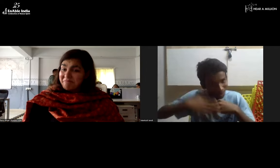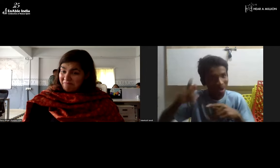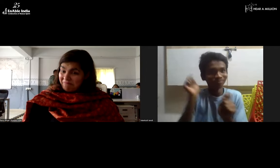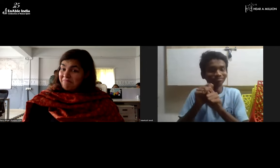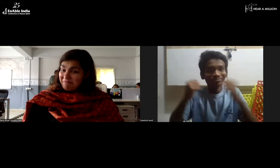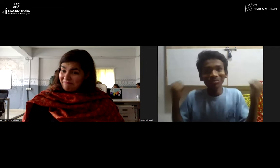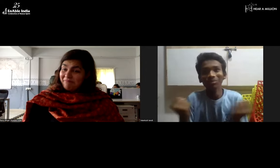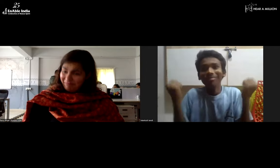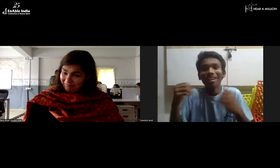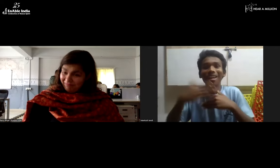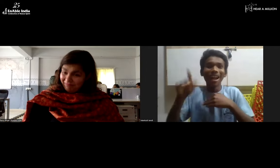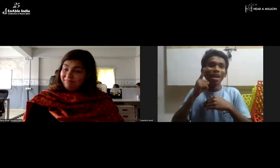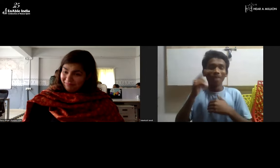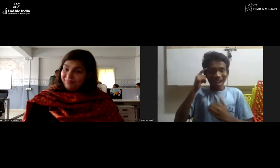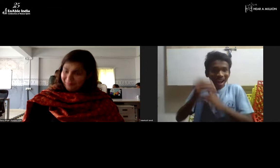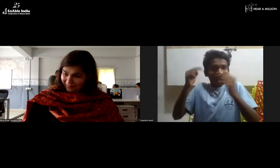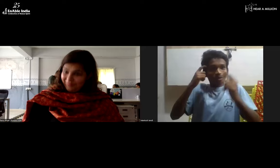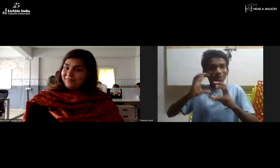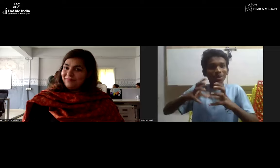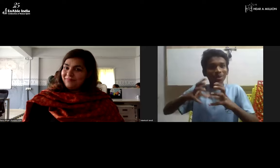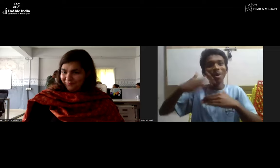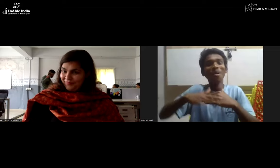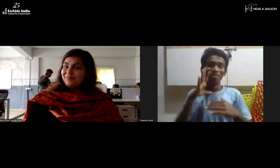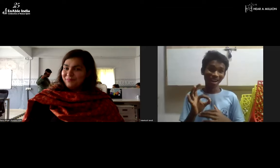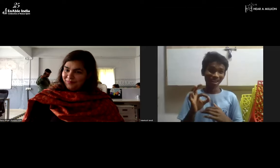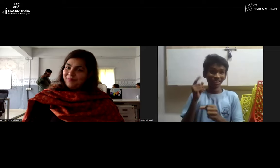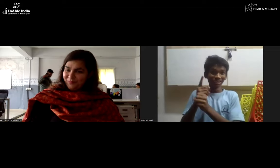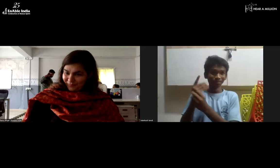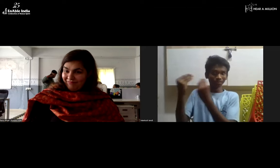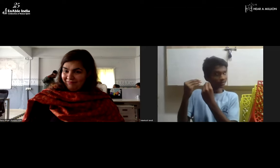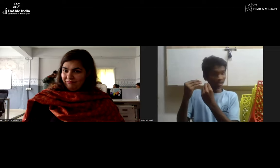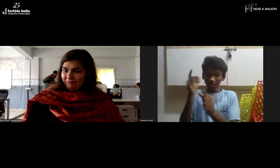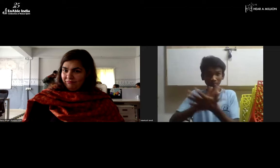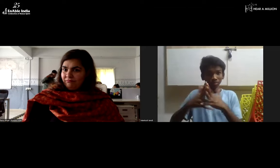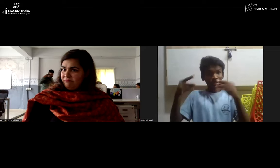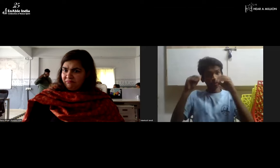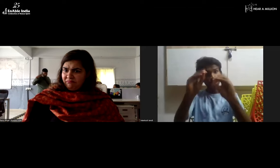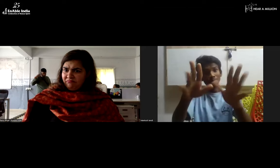Now, what's that one talent that makes you unique?